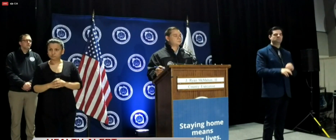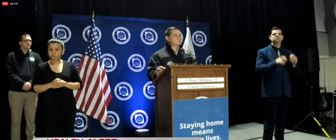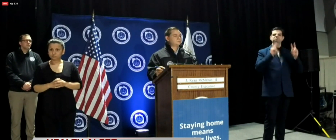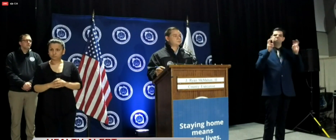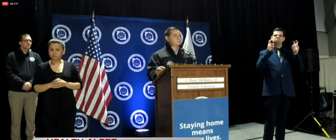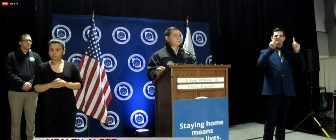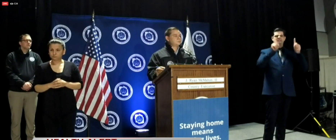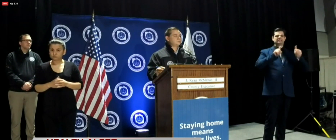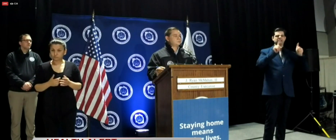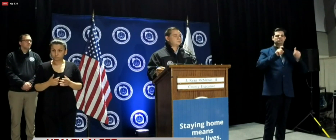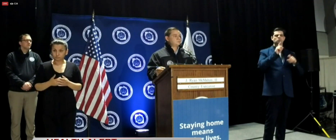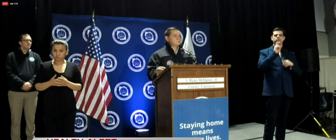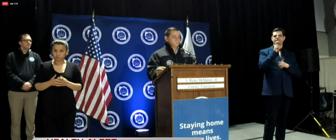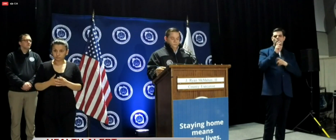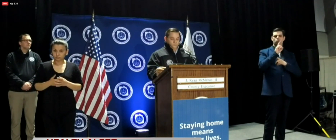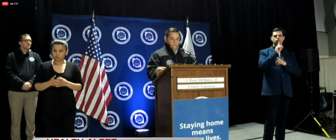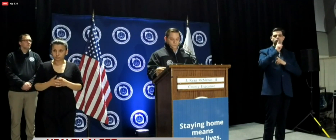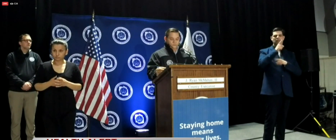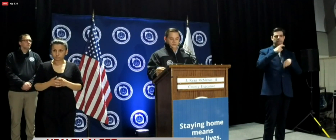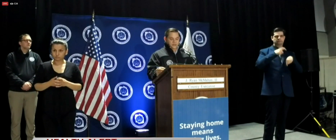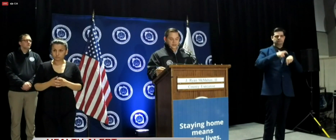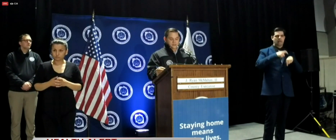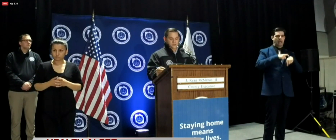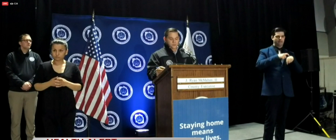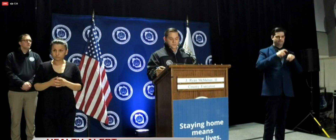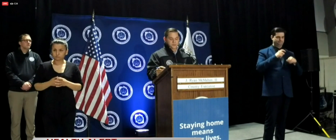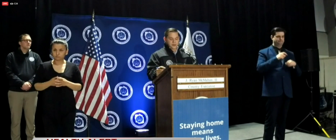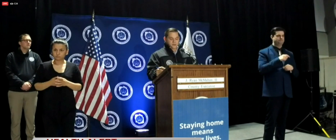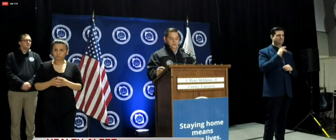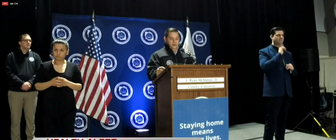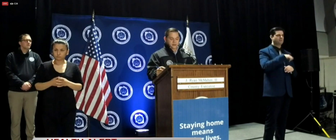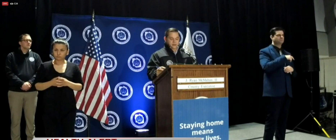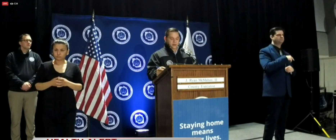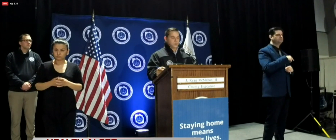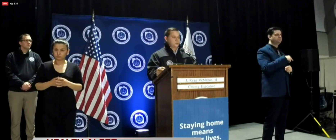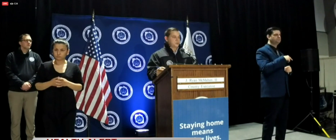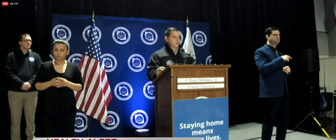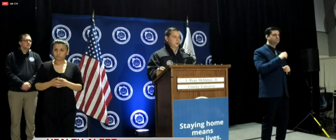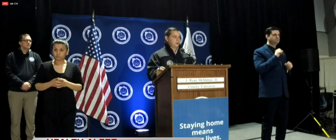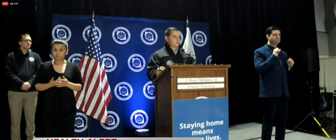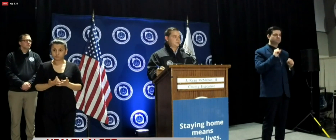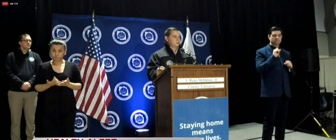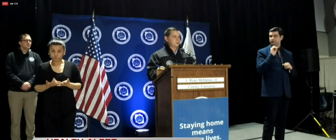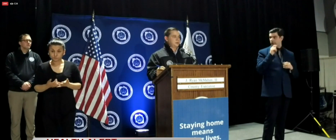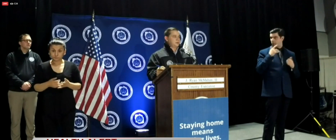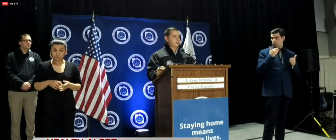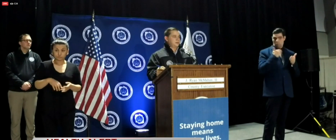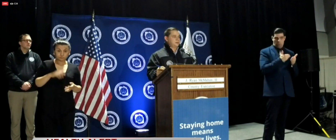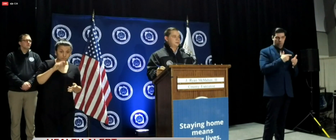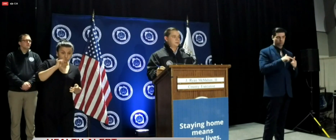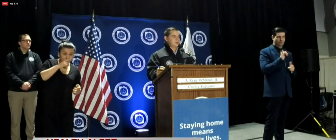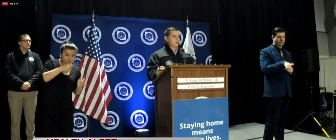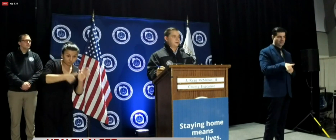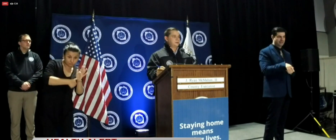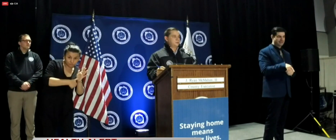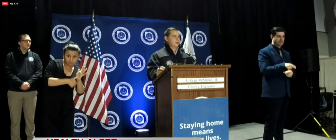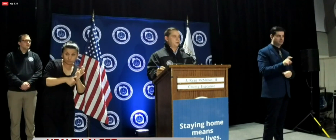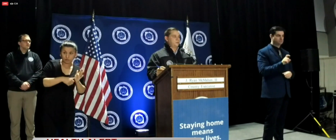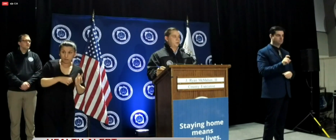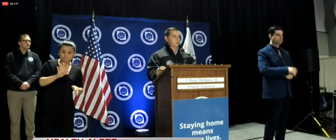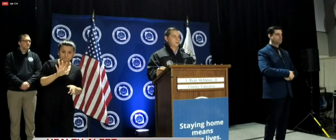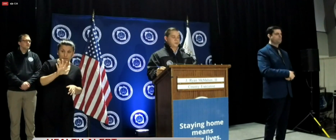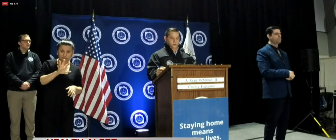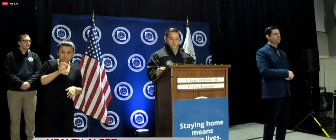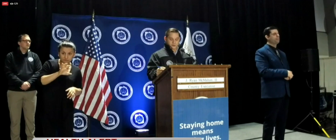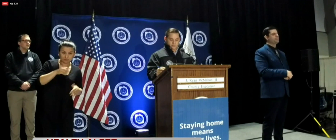does upstate have? Yeah. So my understanding, and again, we're just learning this. I think you may